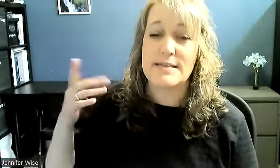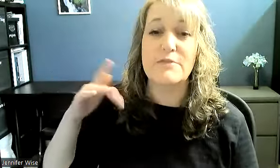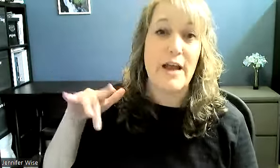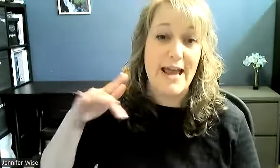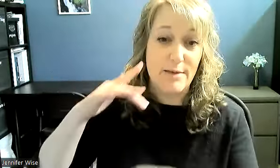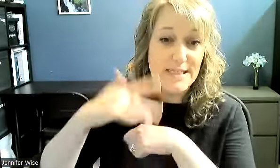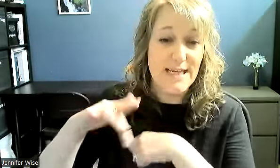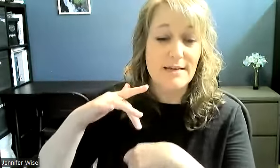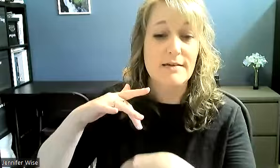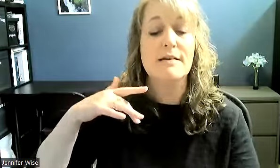for empty.